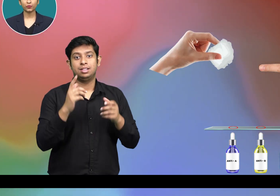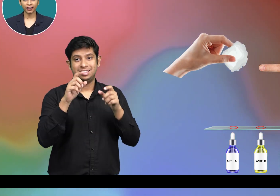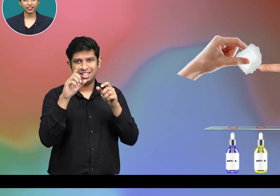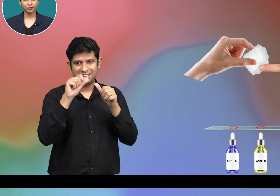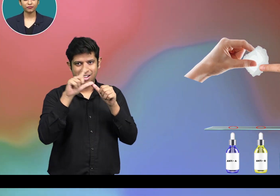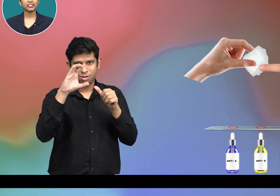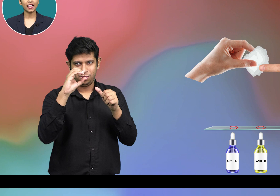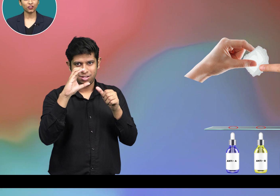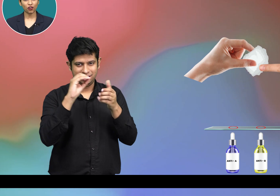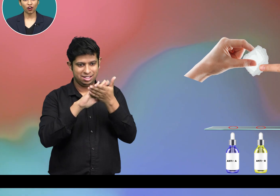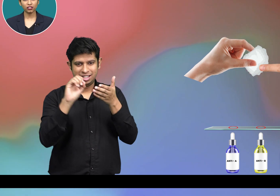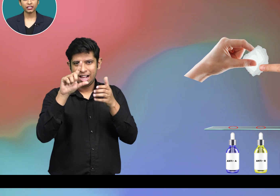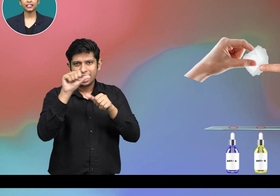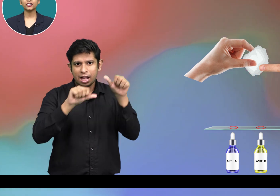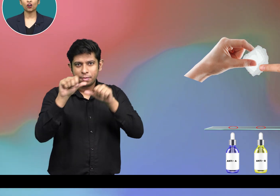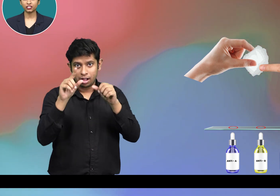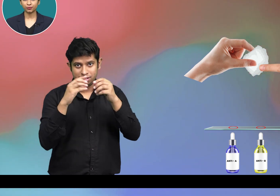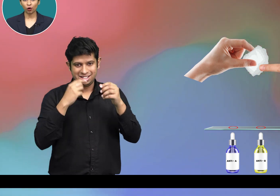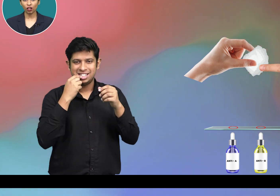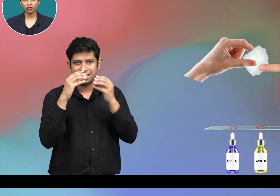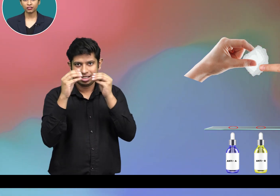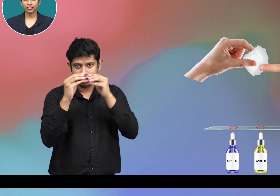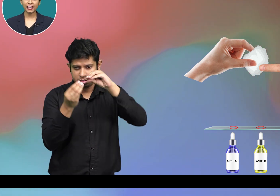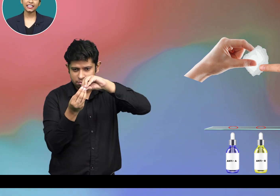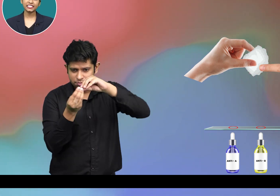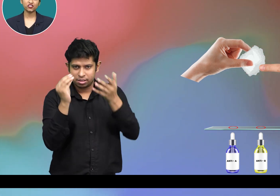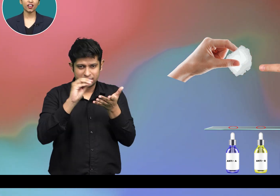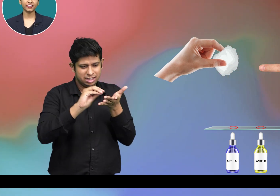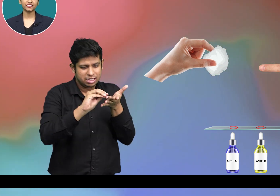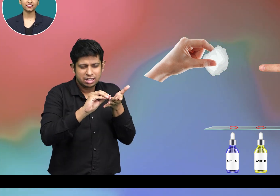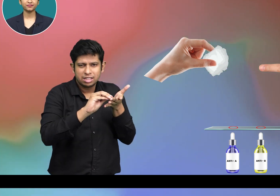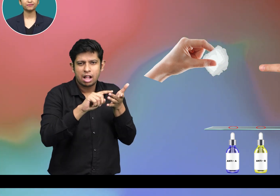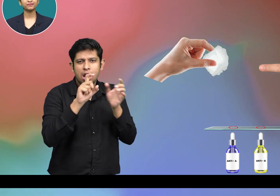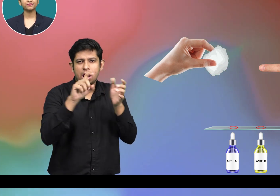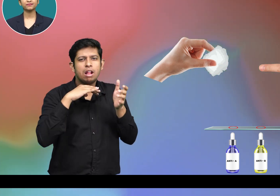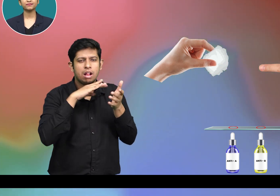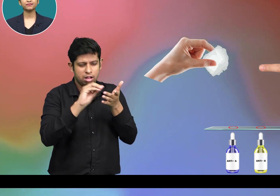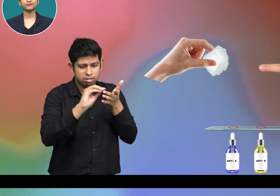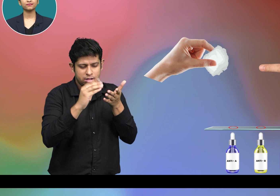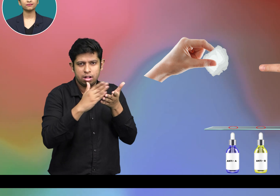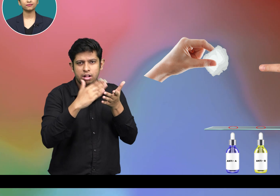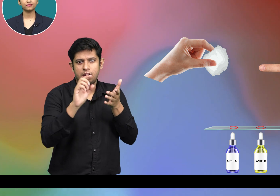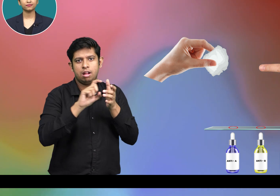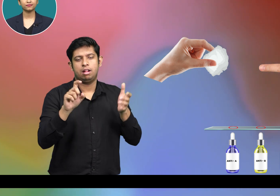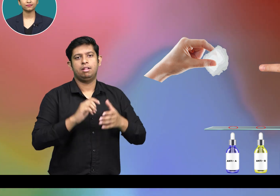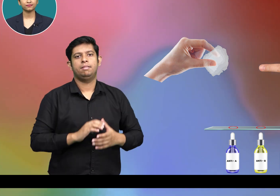Clean this fingertip with alcohol in a cotton ball and let it dry.